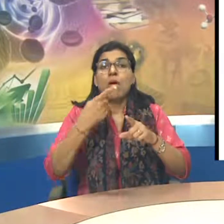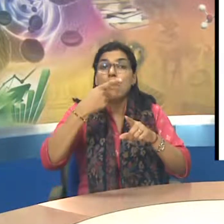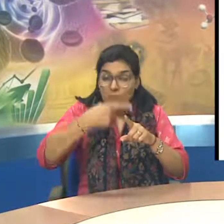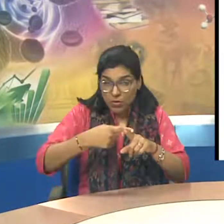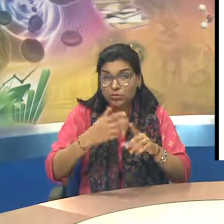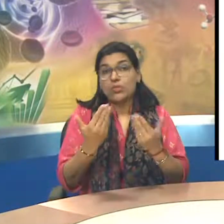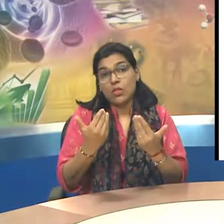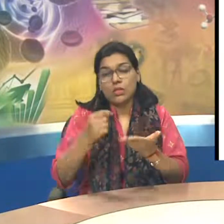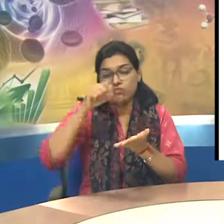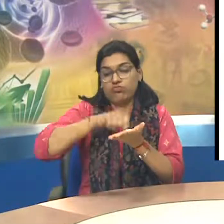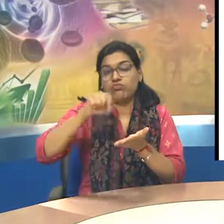or